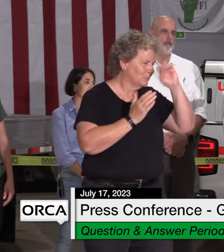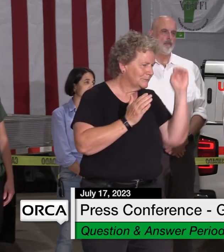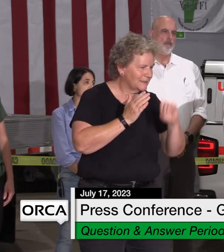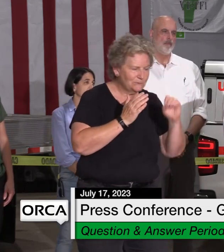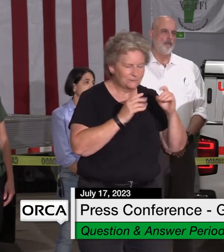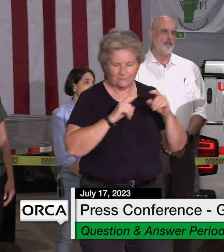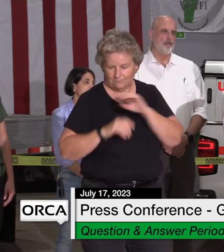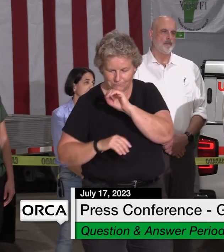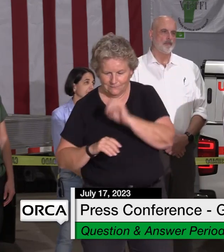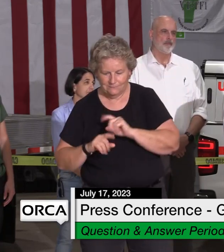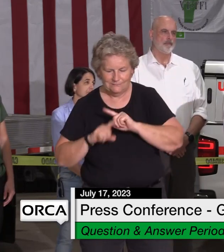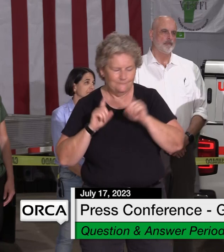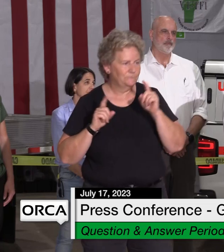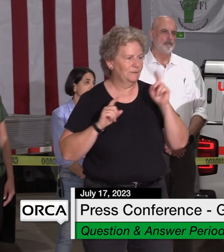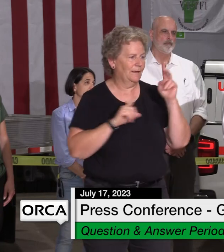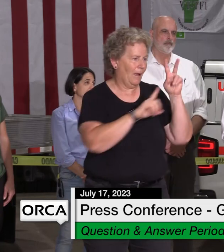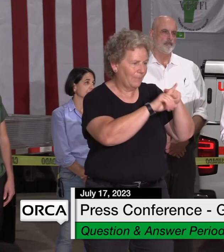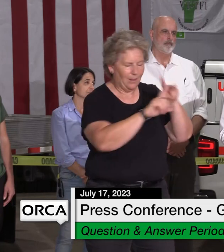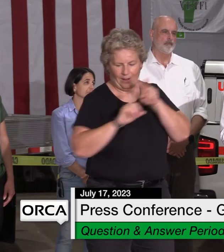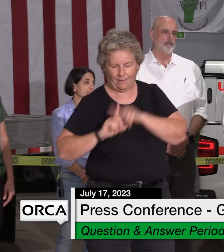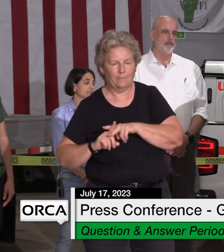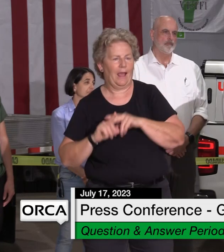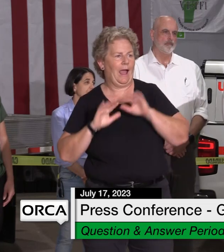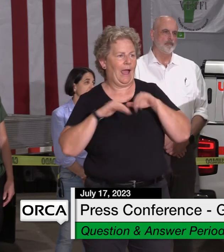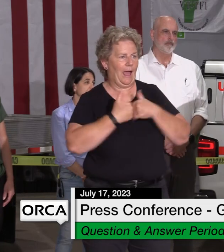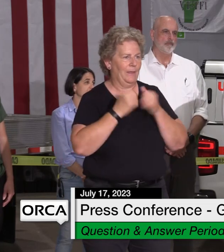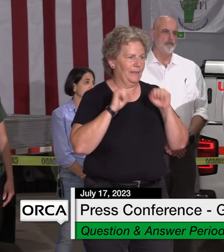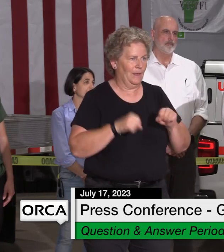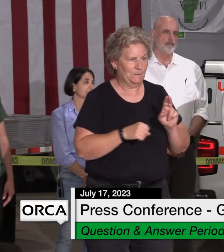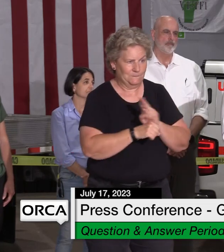see the impact